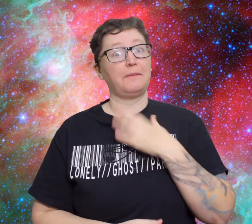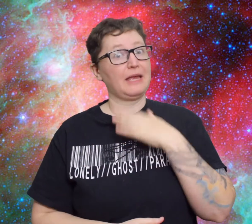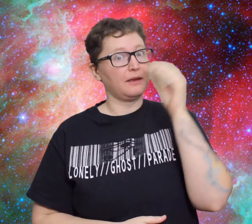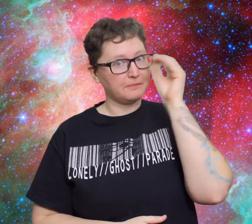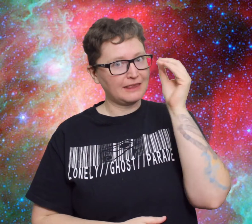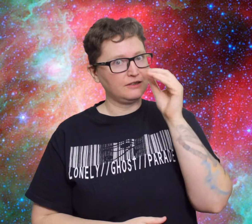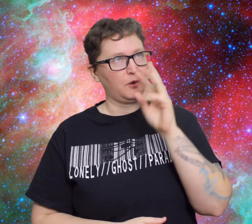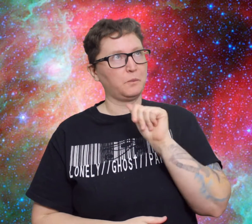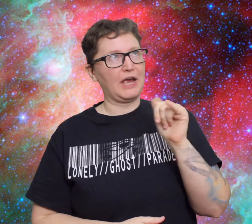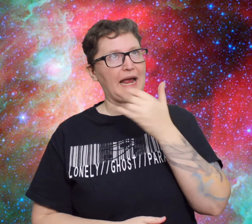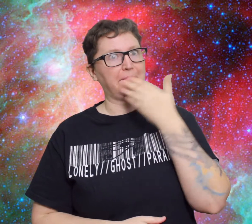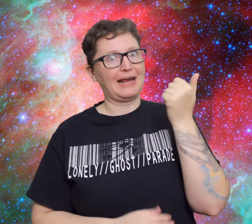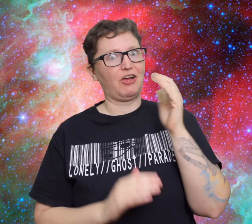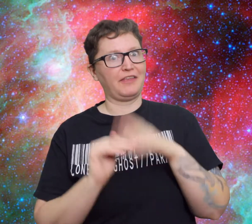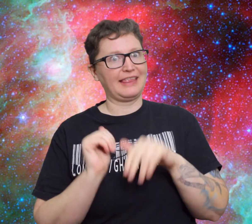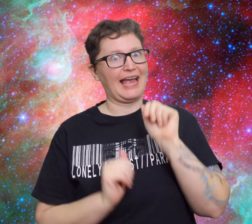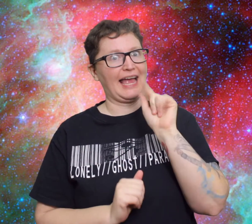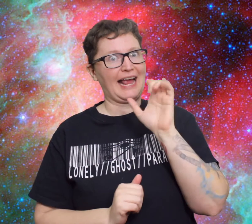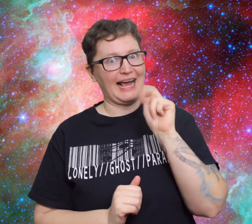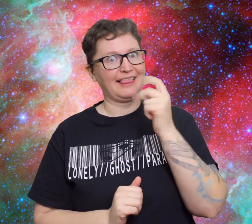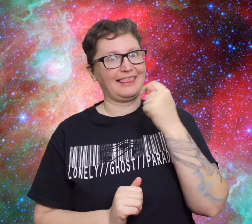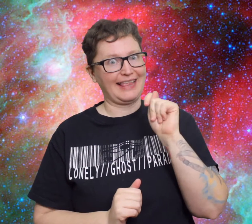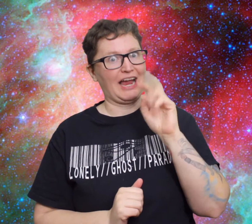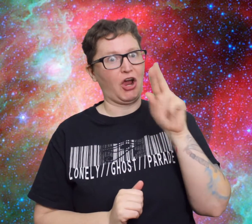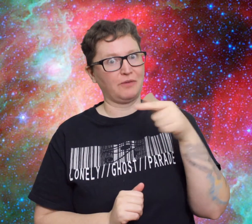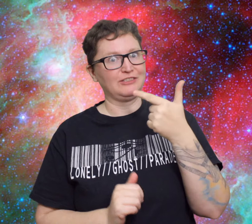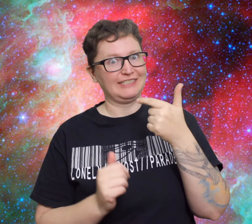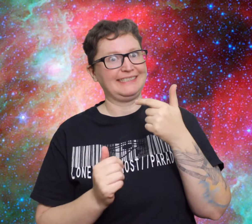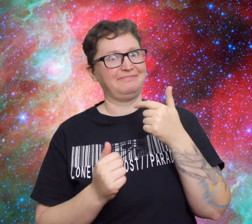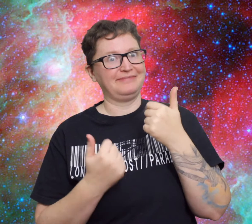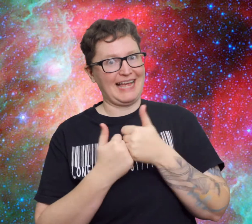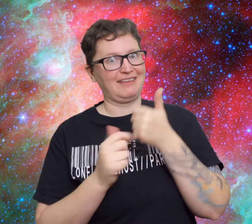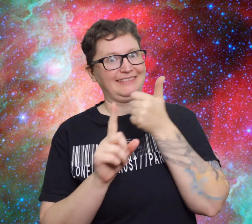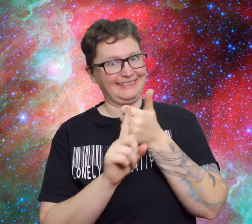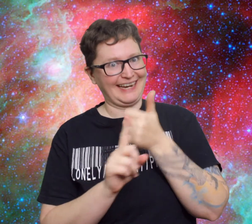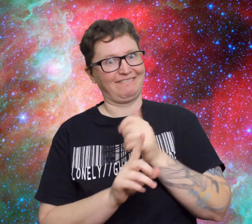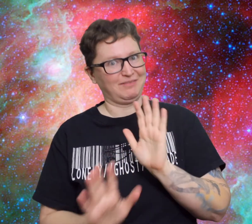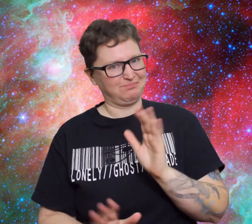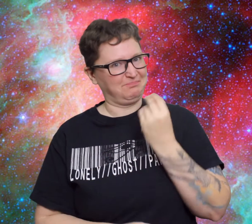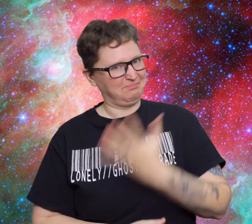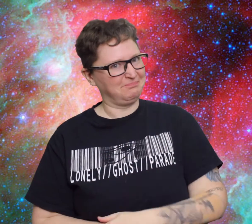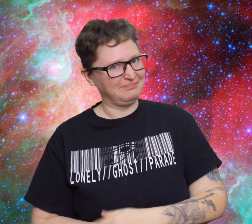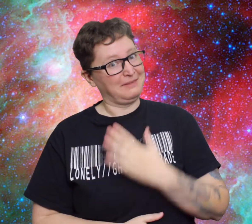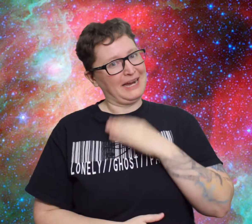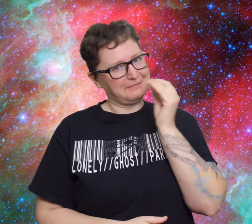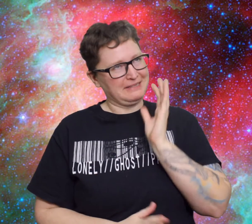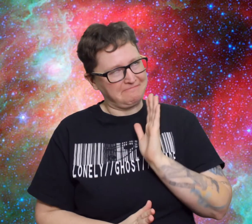game was coming from. And I think it was much better than Alien, the RPG game itself, just